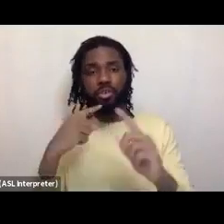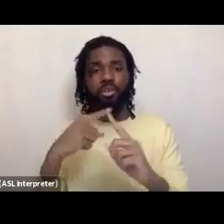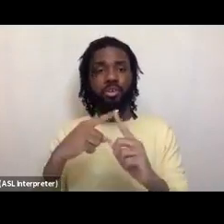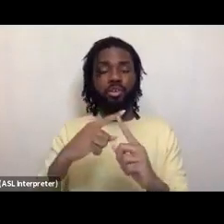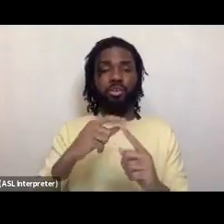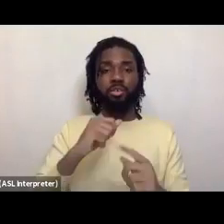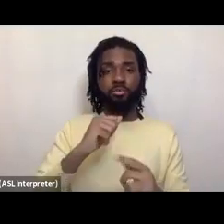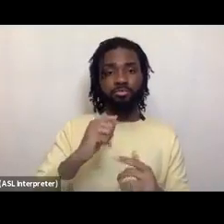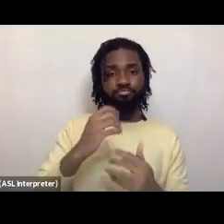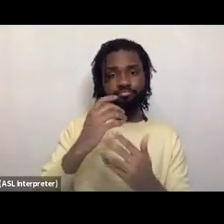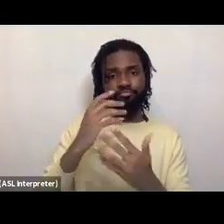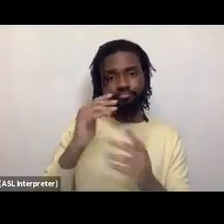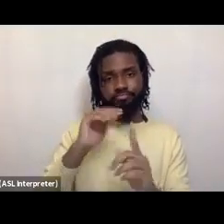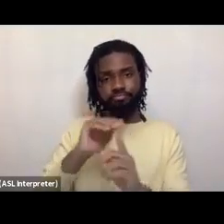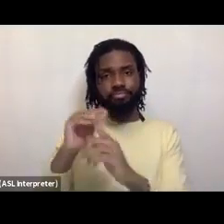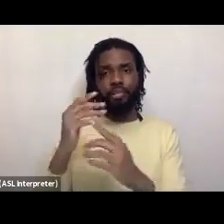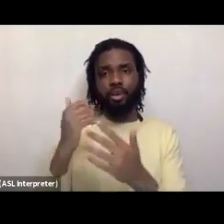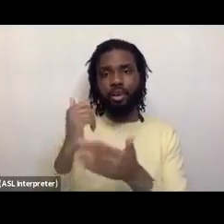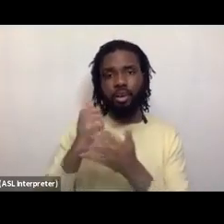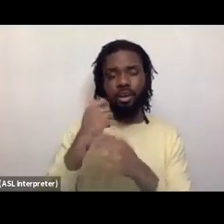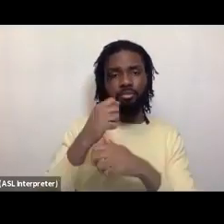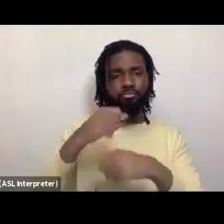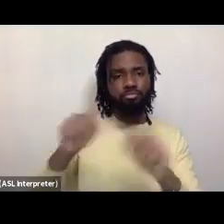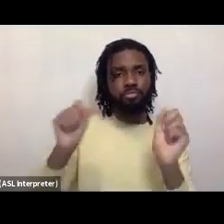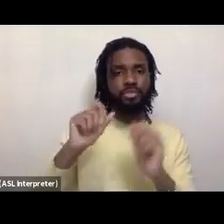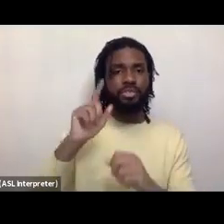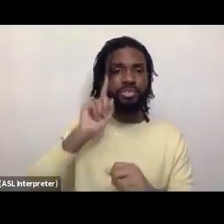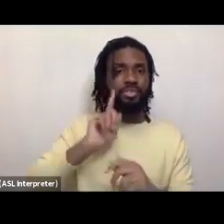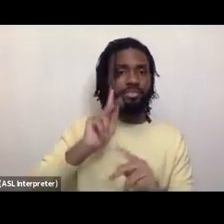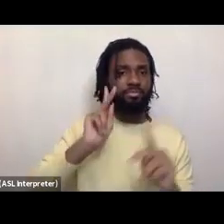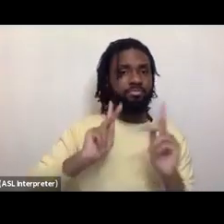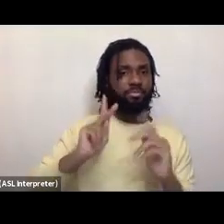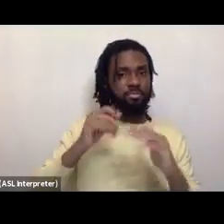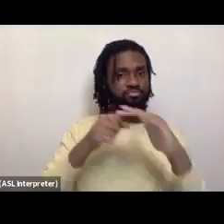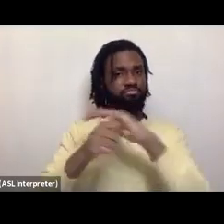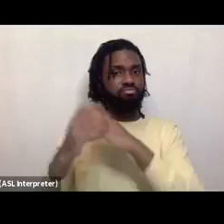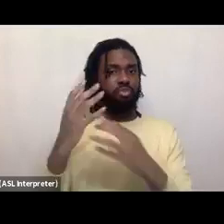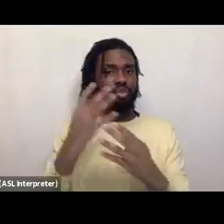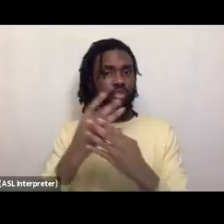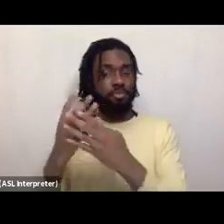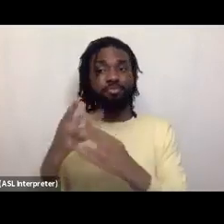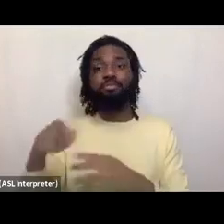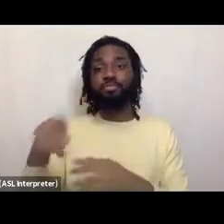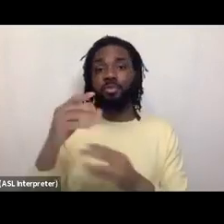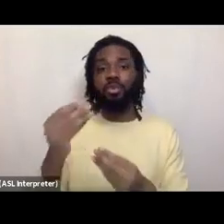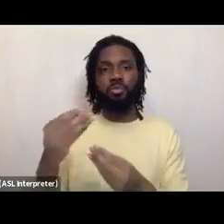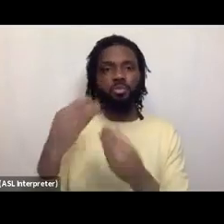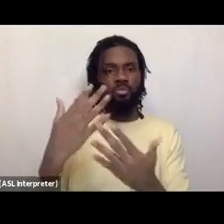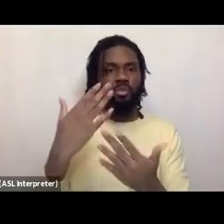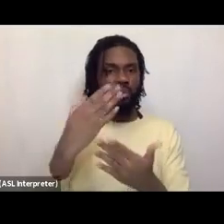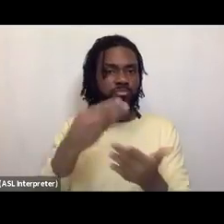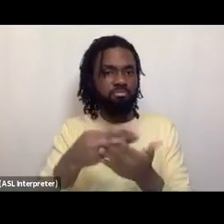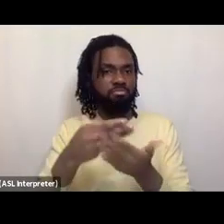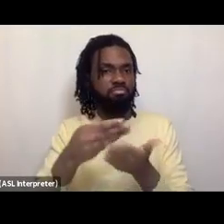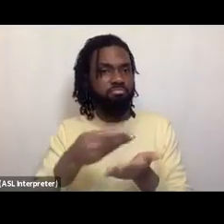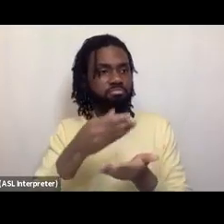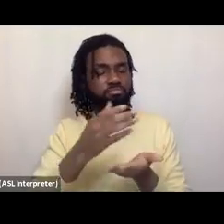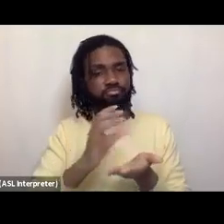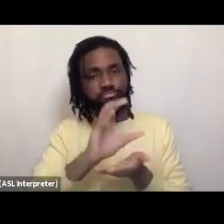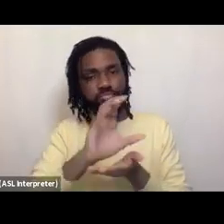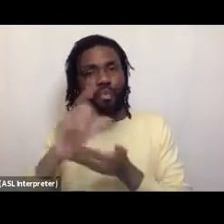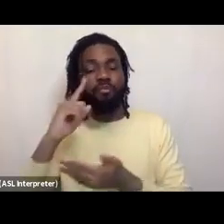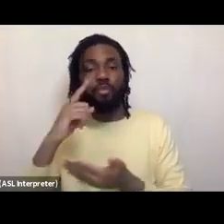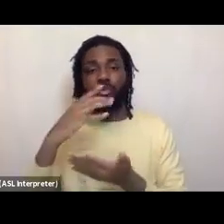currently incarcerated deaf people. They provided some funds for us to be able to get some of the access that we have. Allie